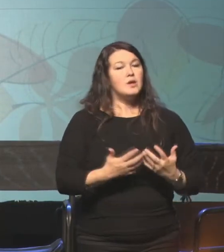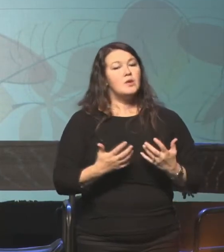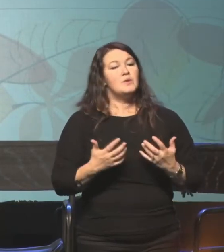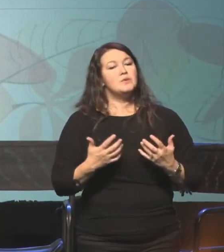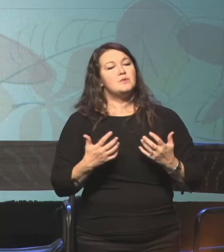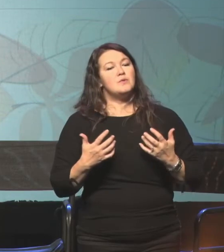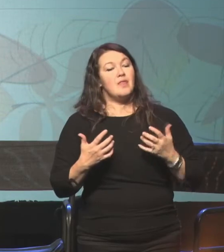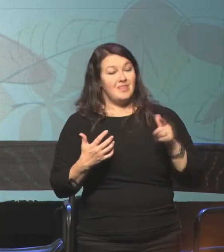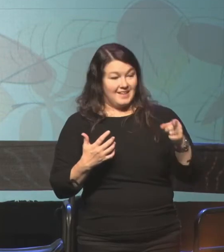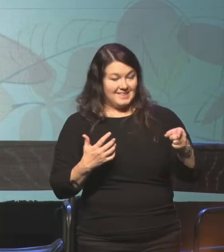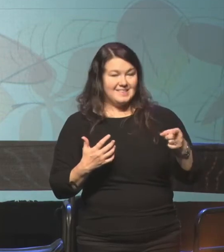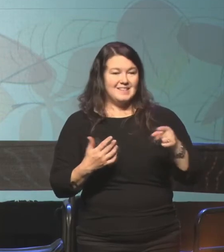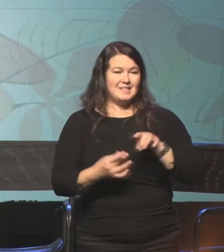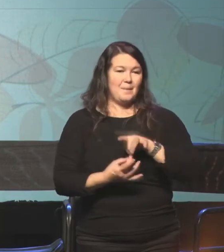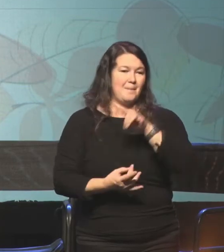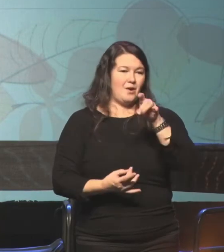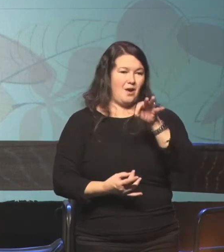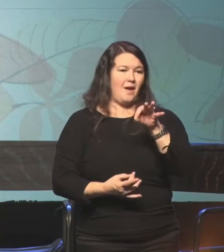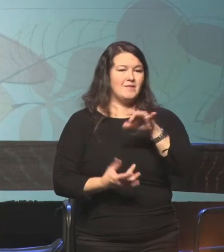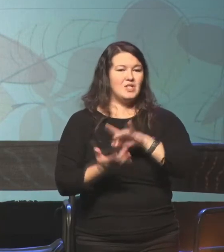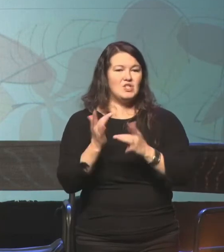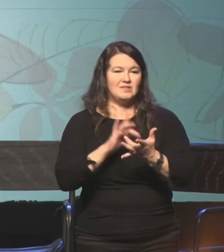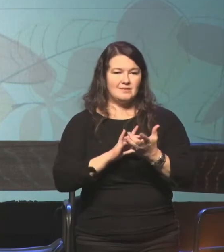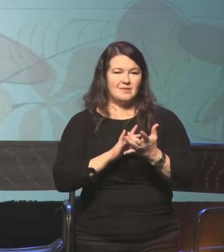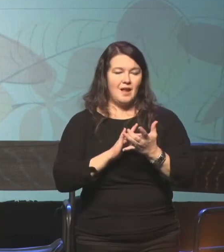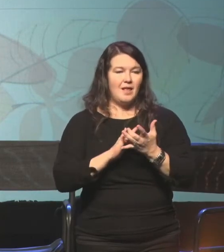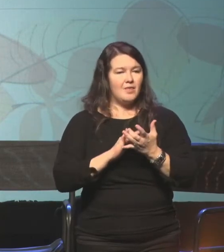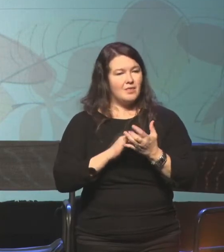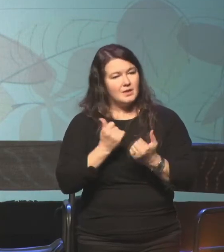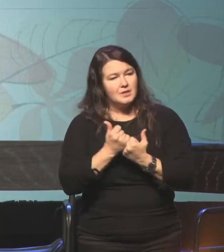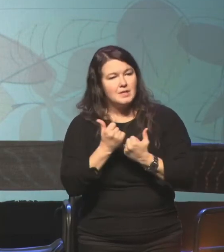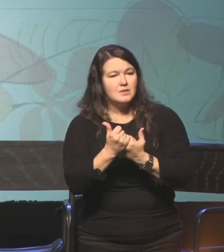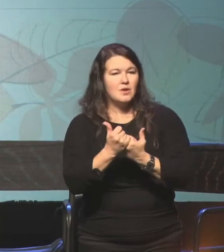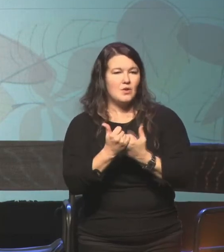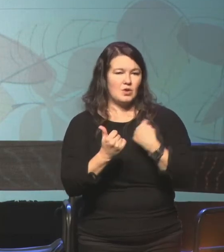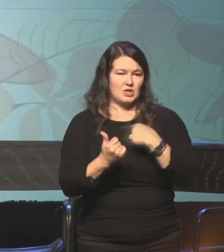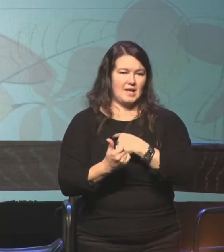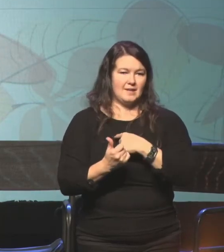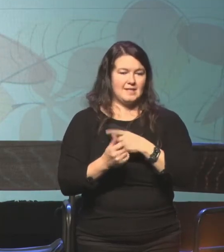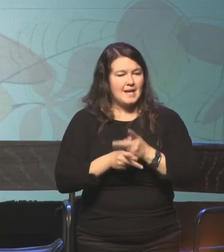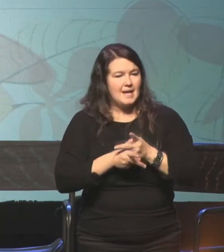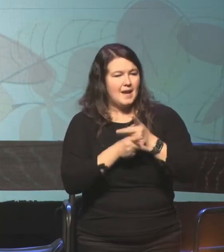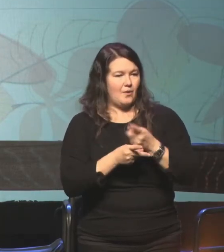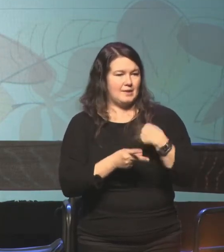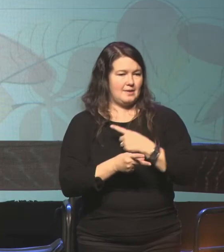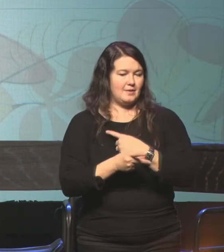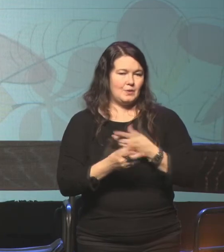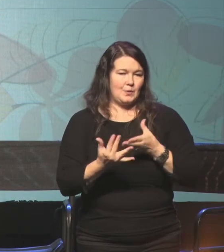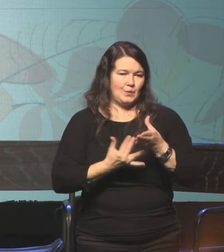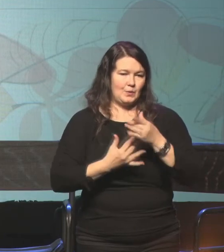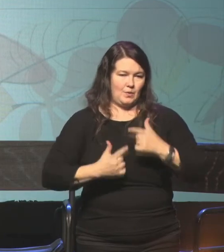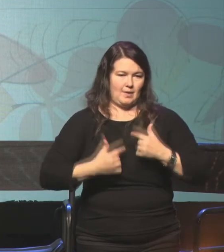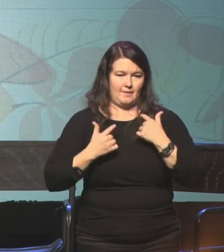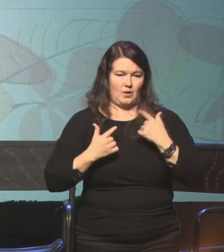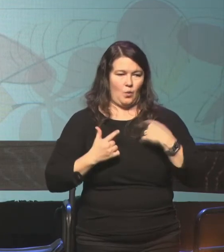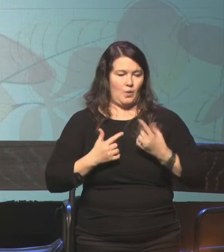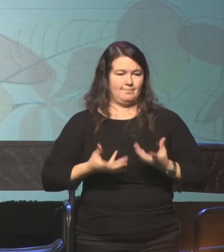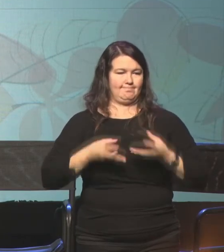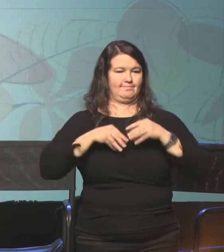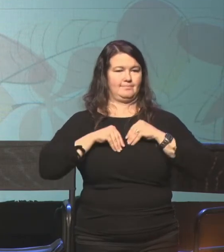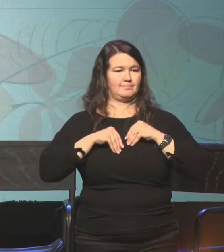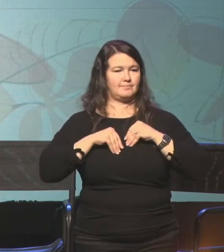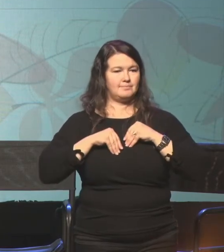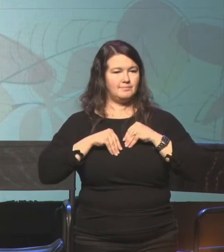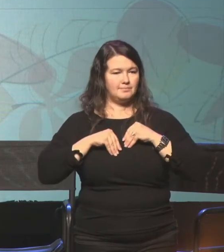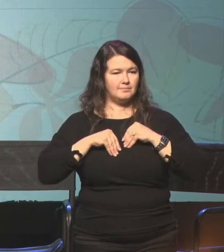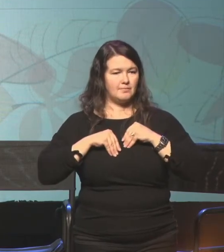is the Spirit of Jesus that nourishes us, that carries us through life. And we've taken that on. And I